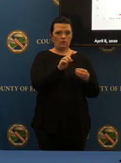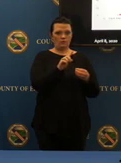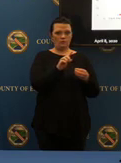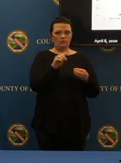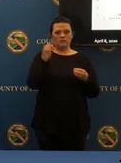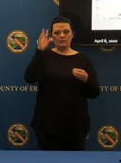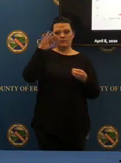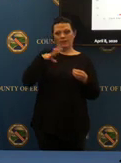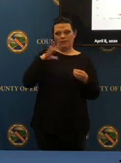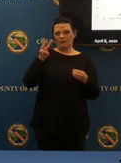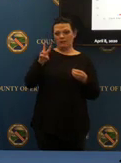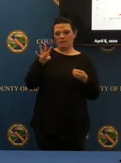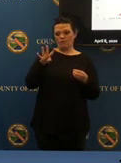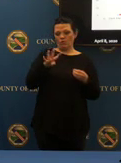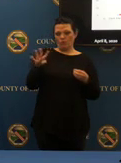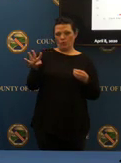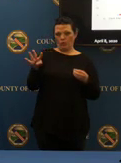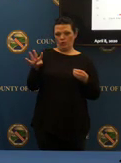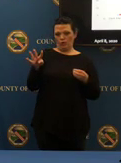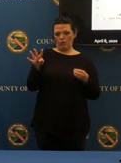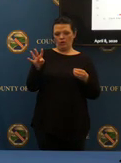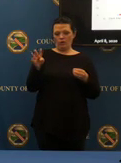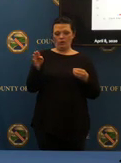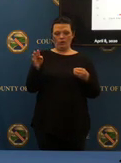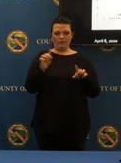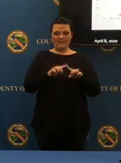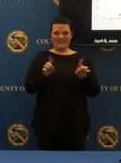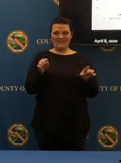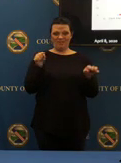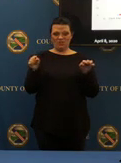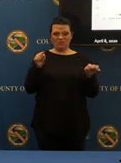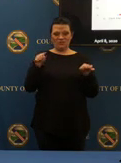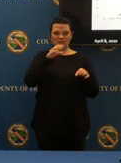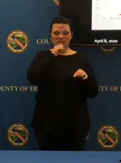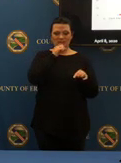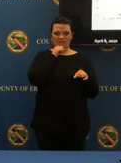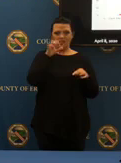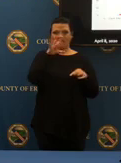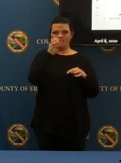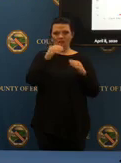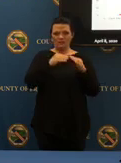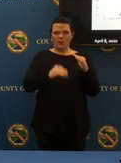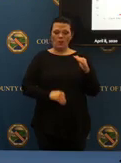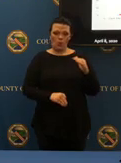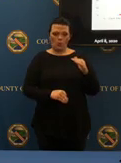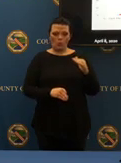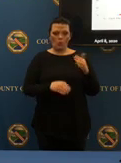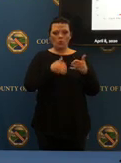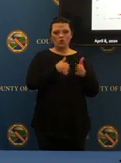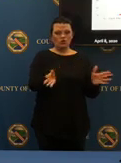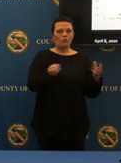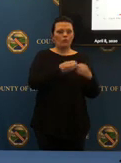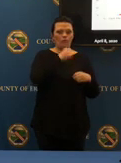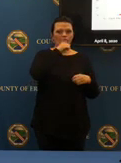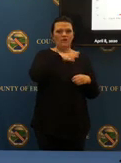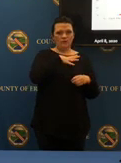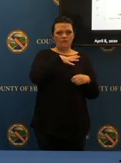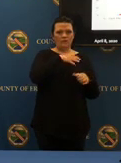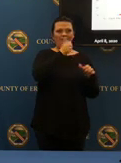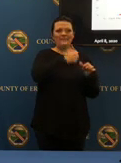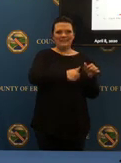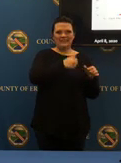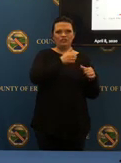at 644. The difference in the ages of 50 and below is it's generally more females in every